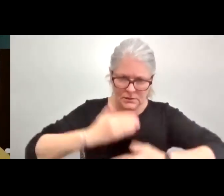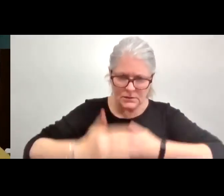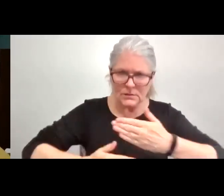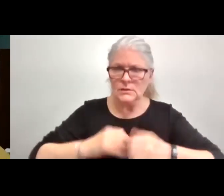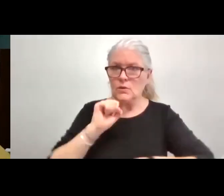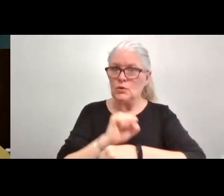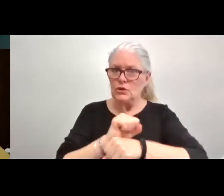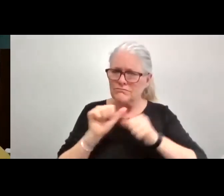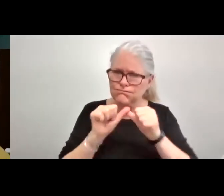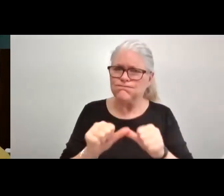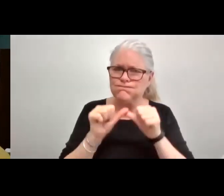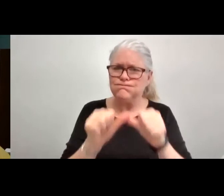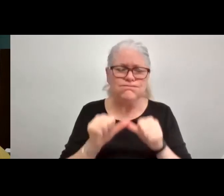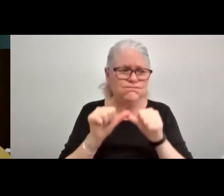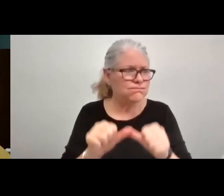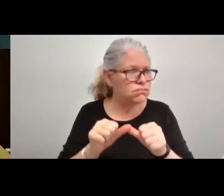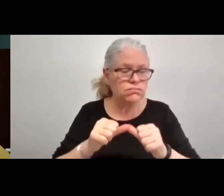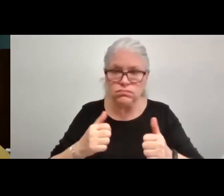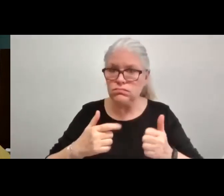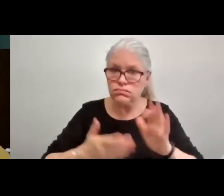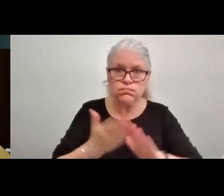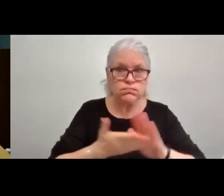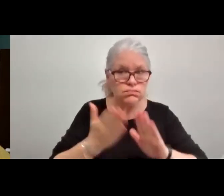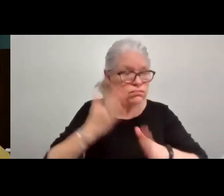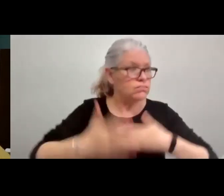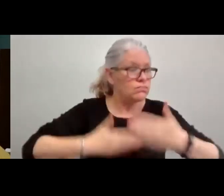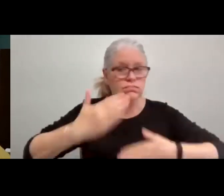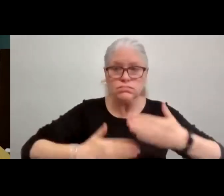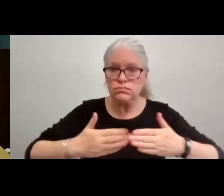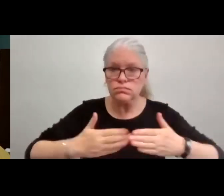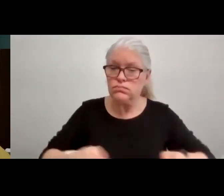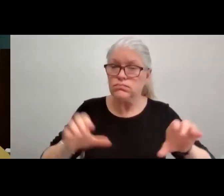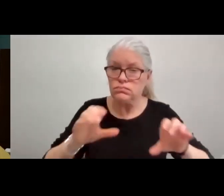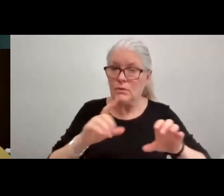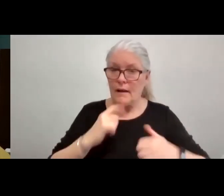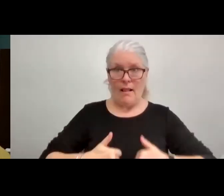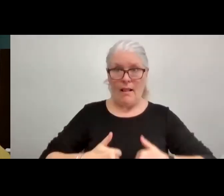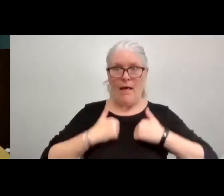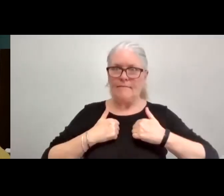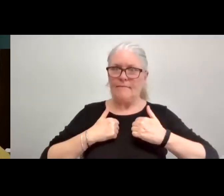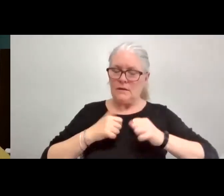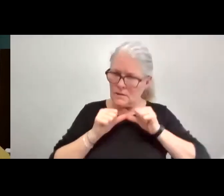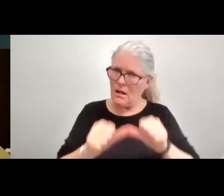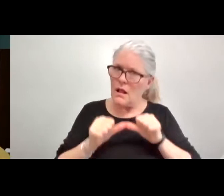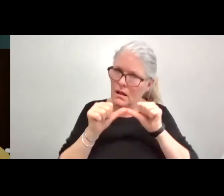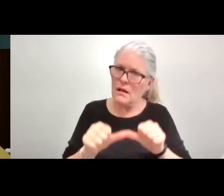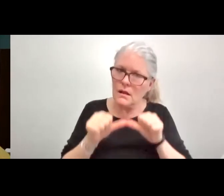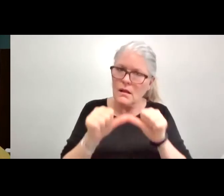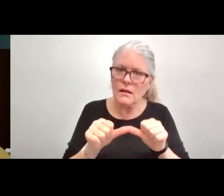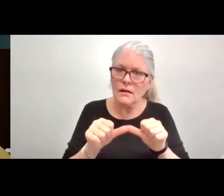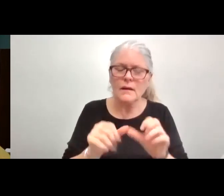ourselves continuously going along this hamster wheel of life. So I want you to really think